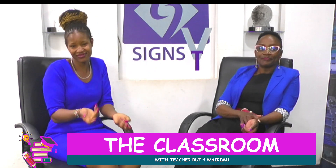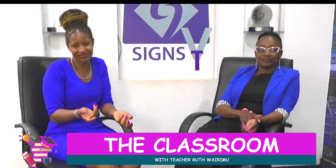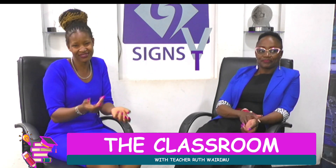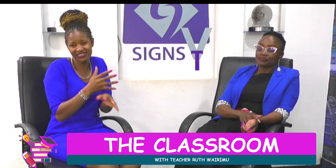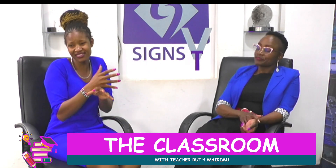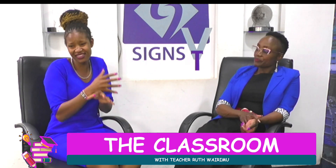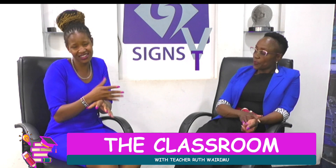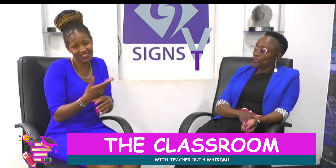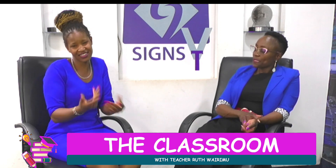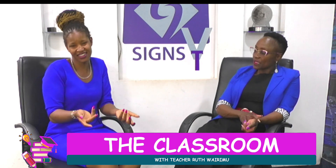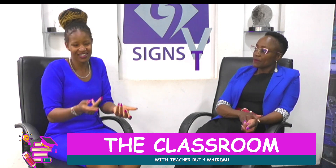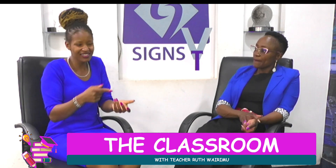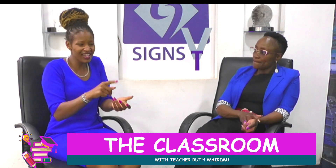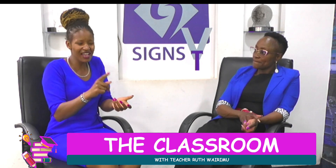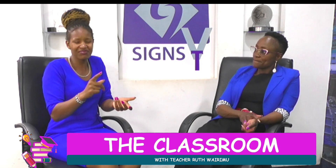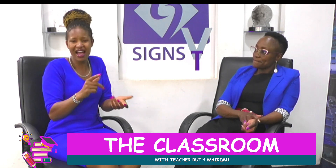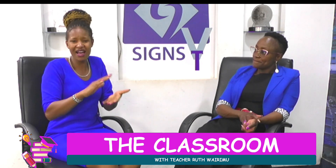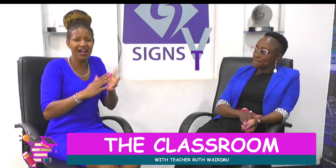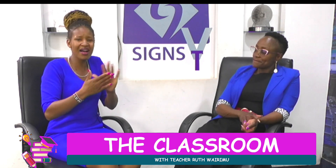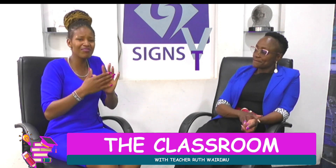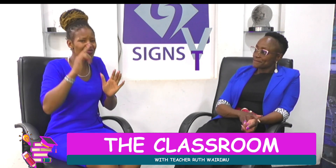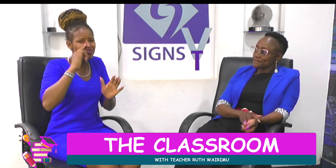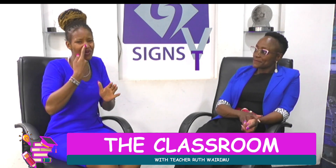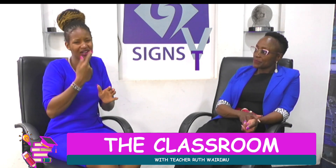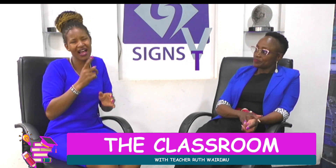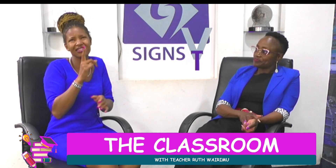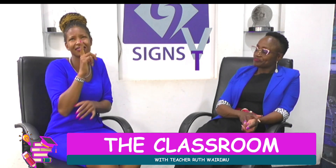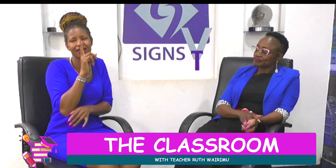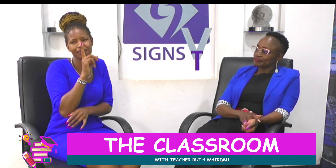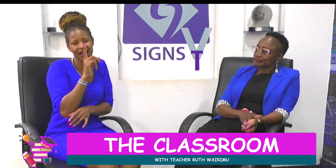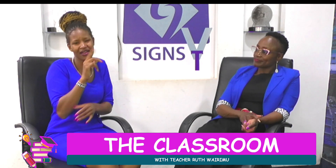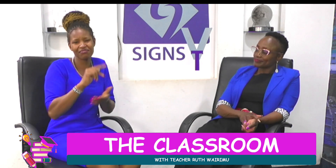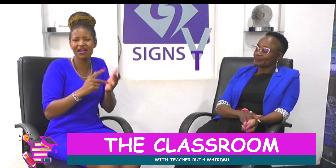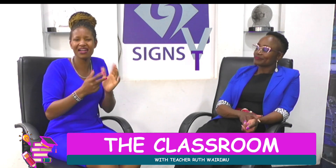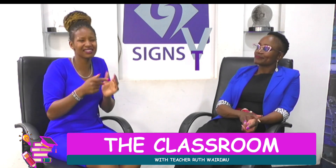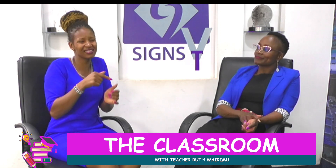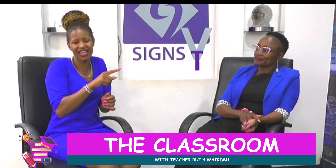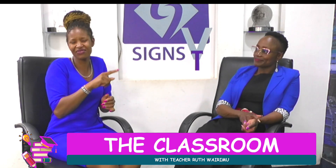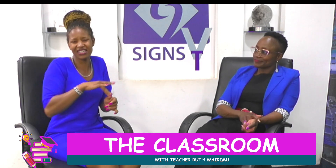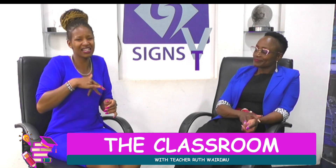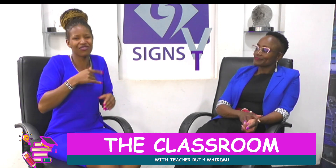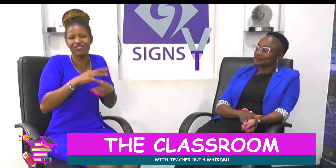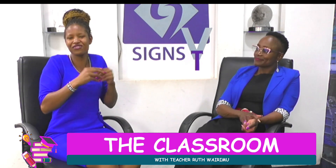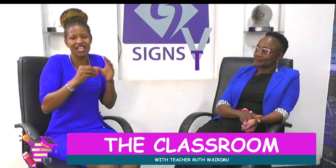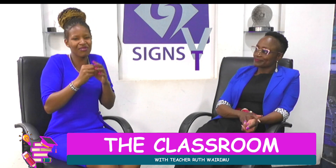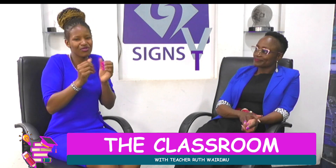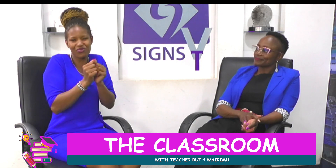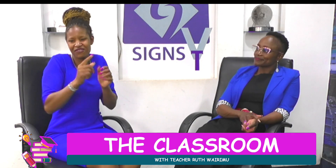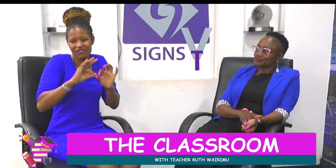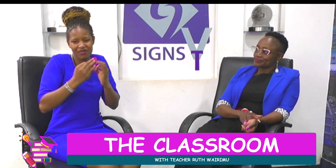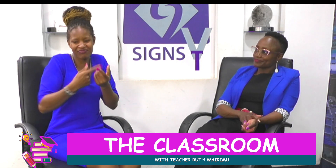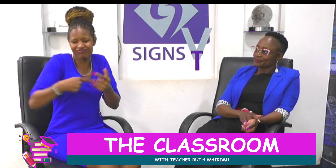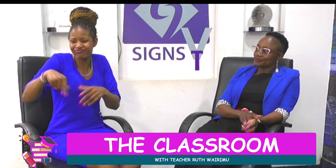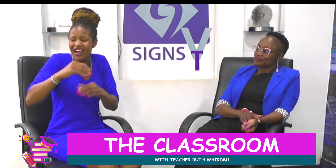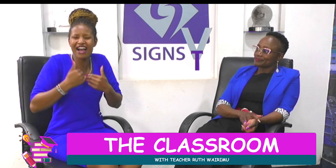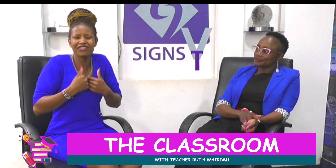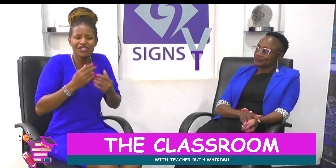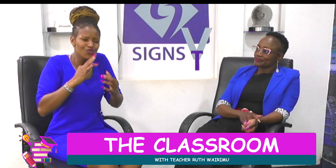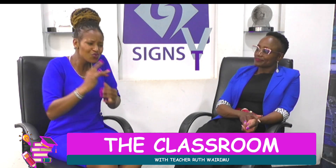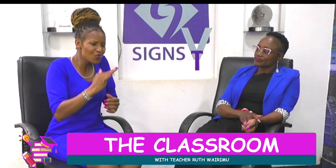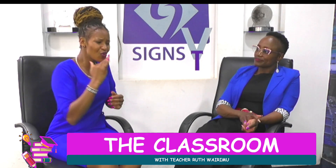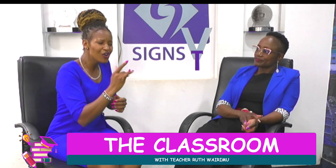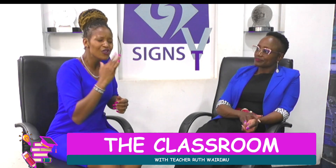you're not able to communicate with your own children, then the children themselves, become bored at home. They become silent, withdrawn from